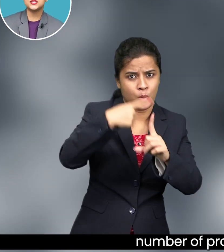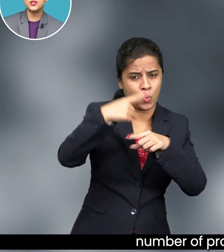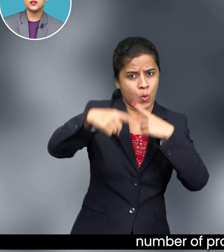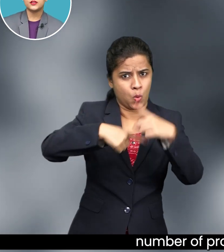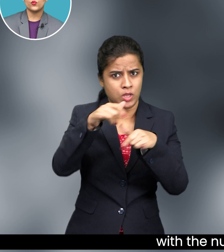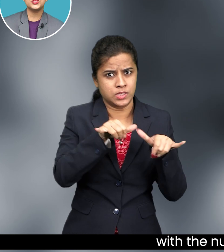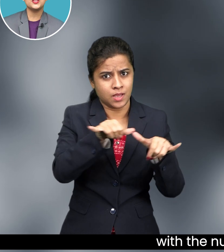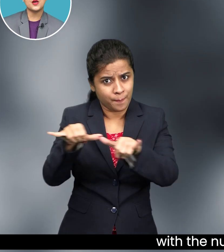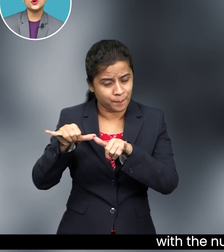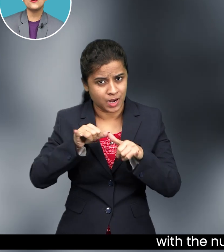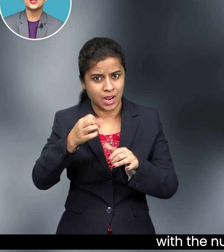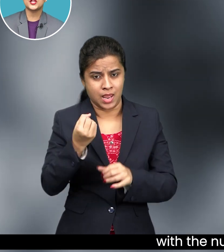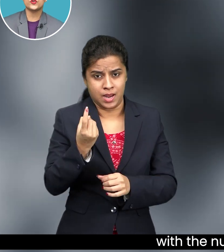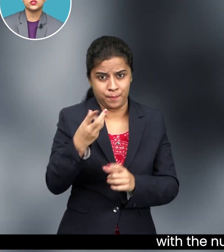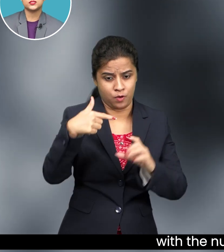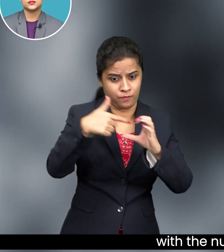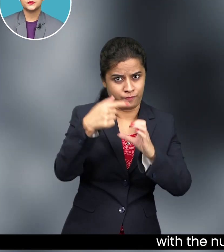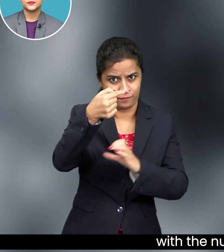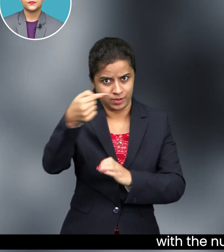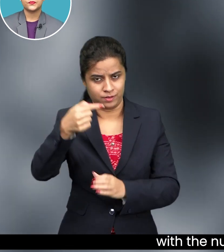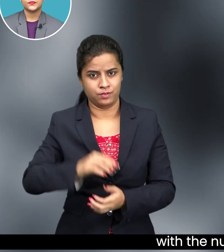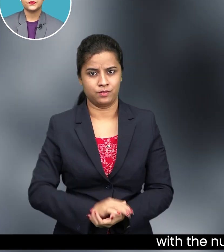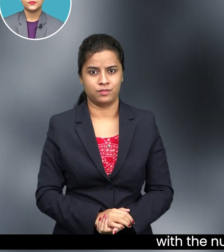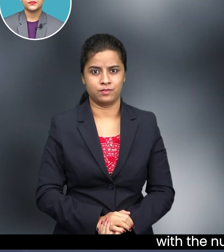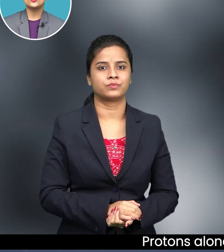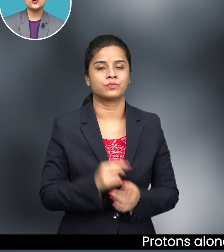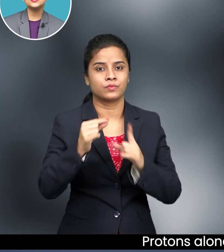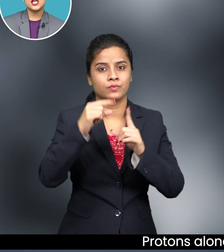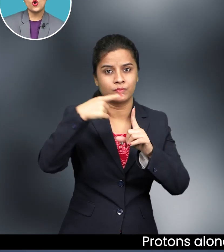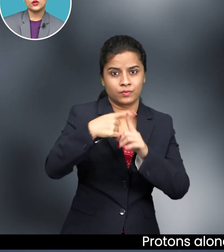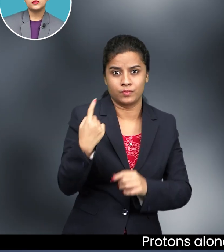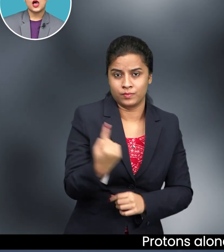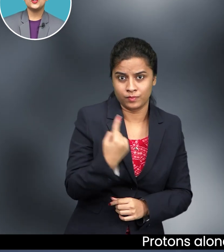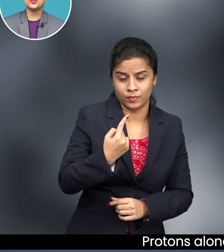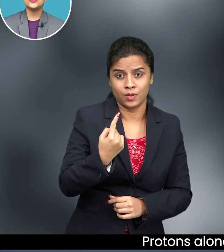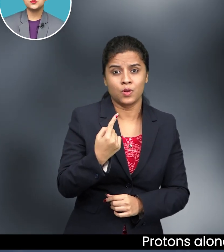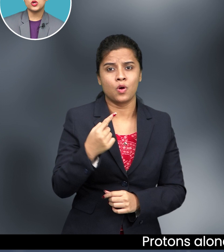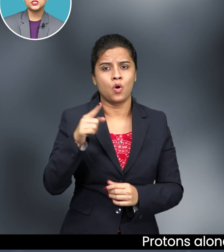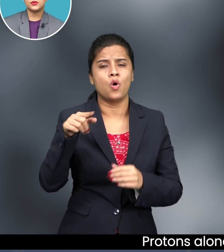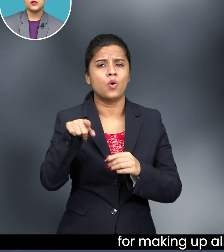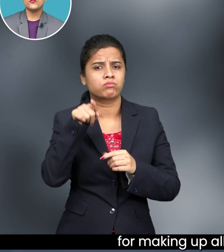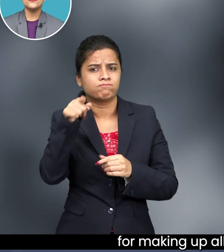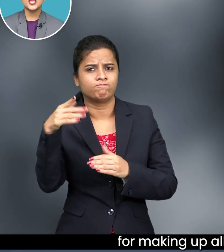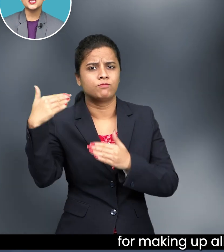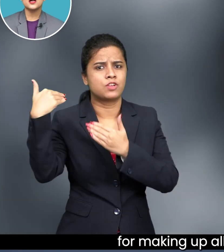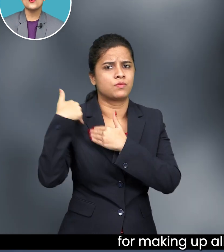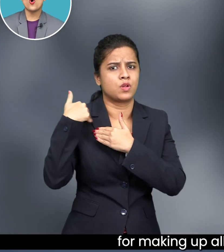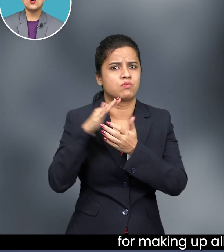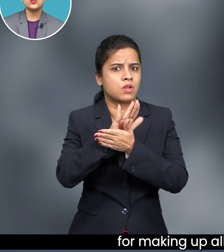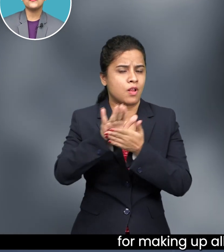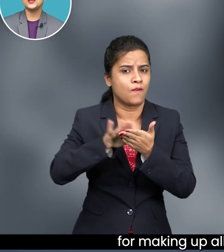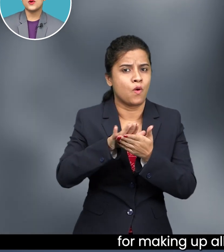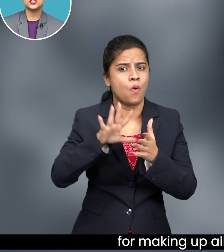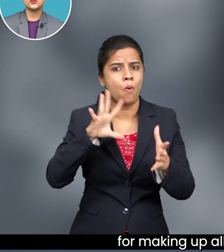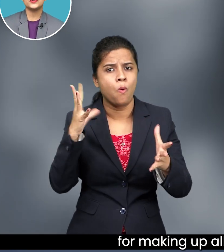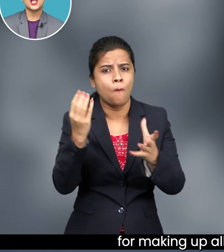always similar with the number of electrons. Protons alone are not responsible for making up all